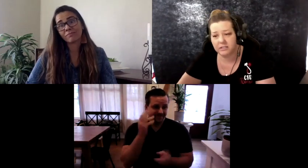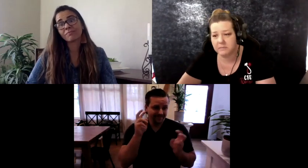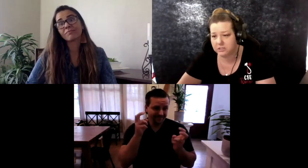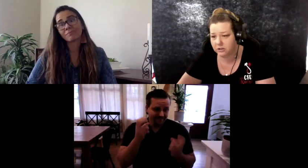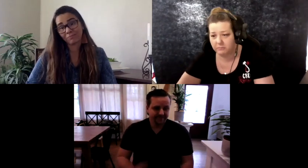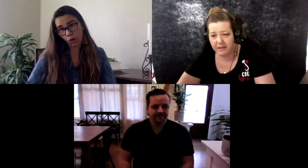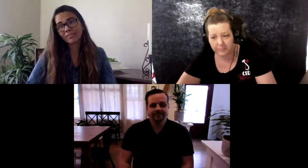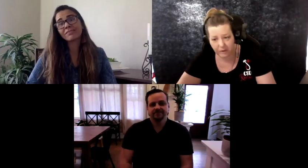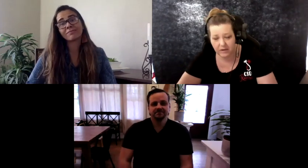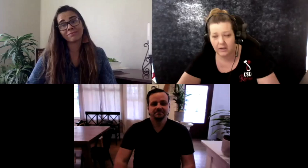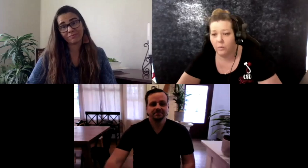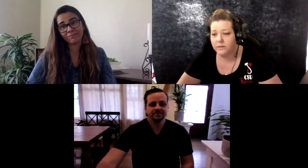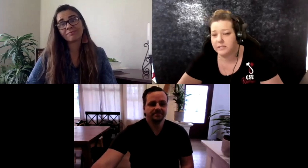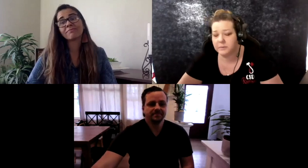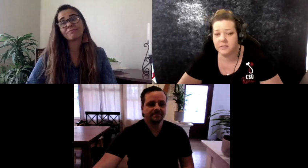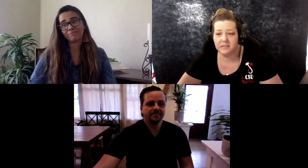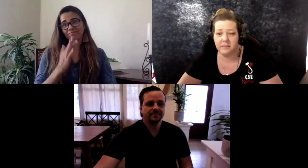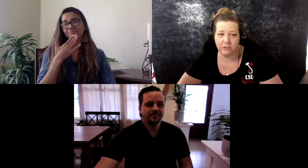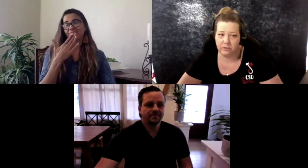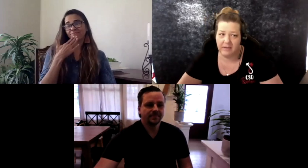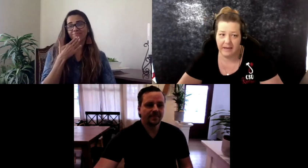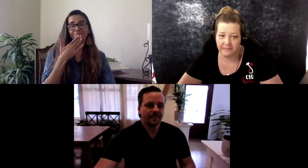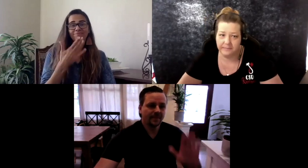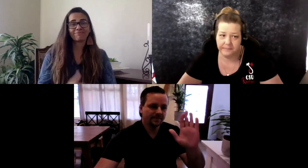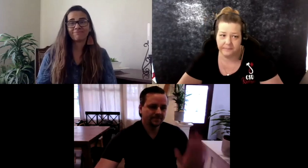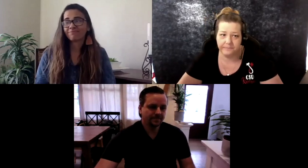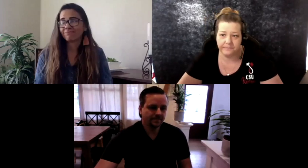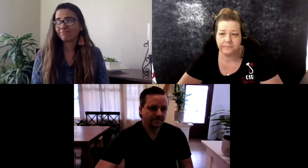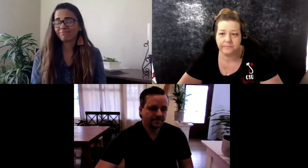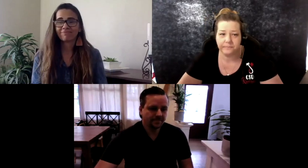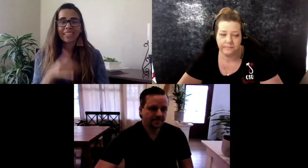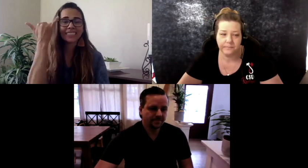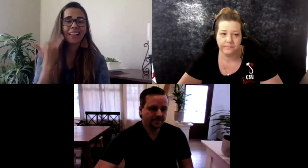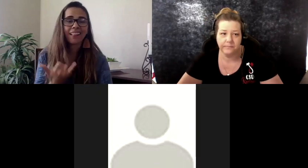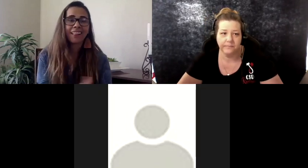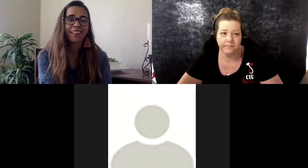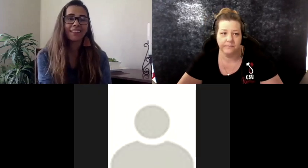hard to measure on paper the experiences that my children have had.